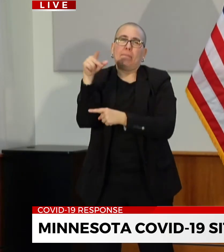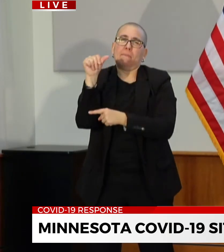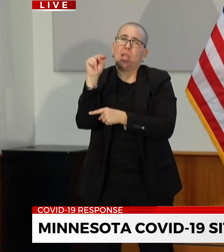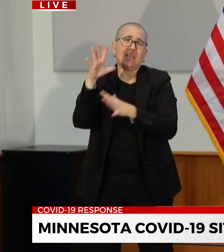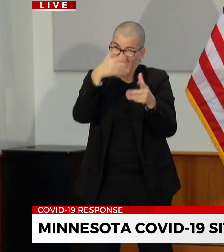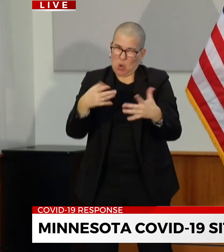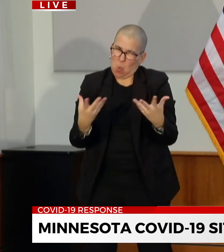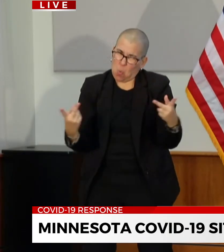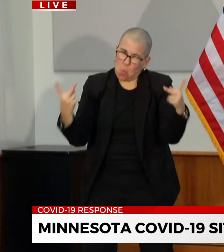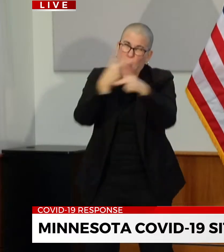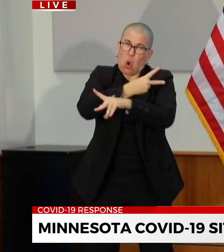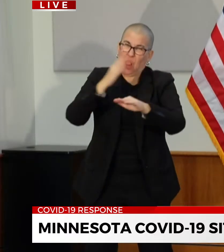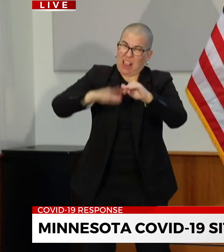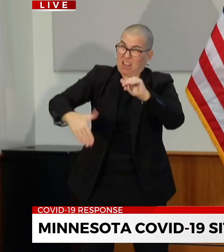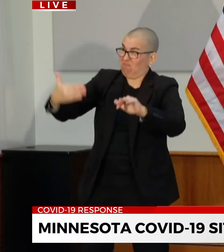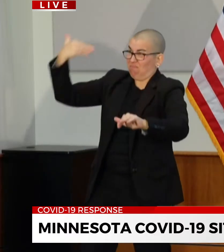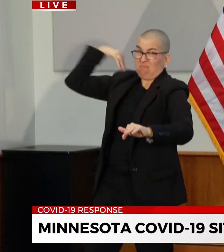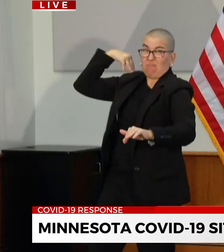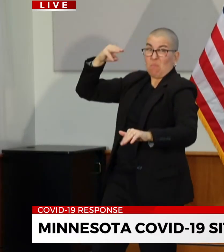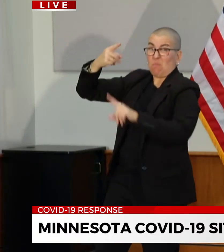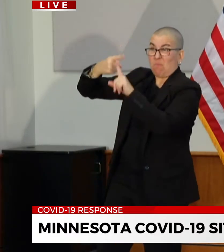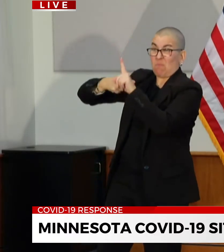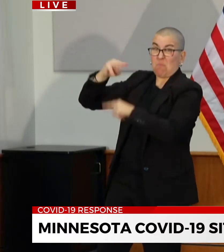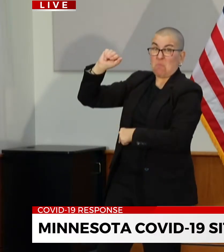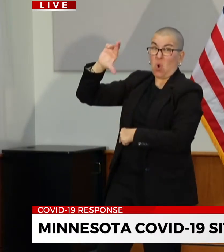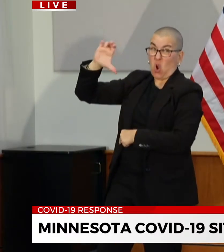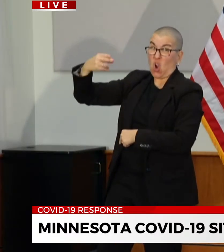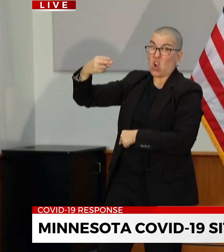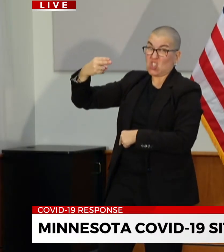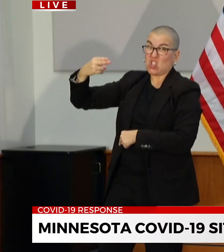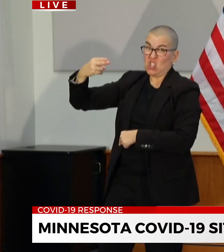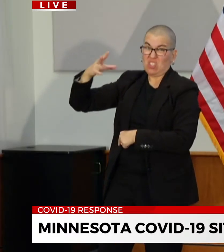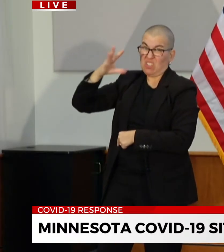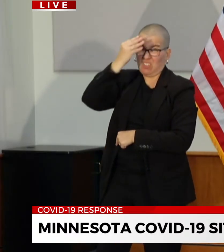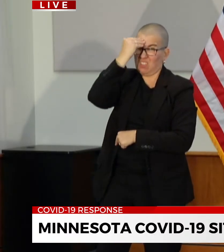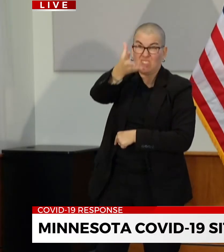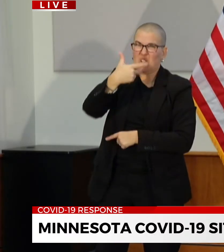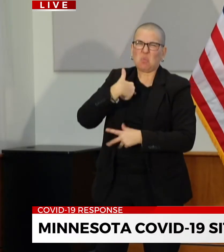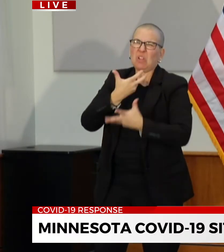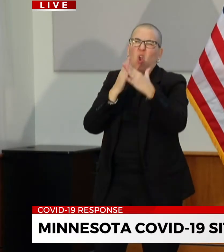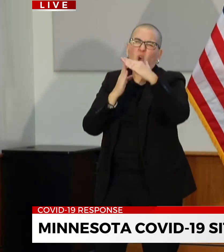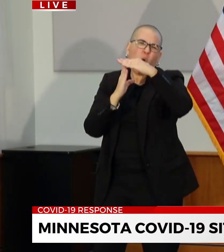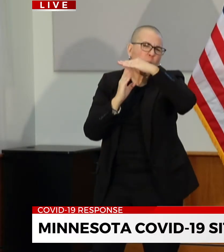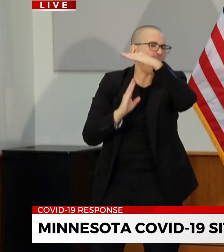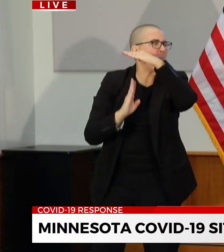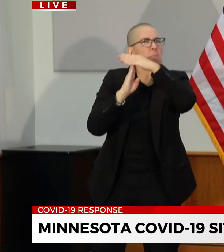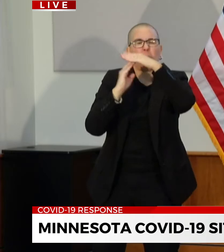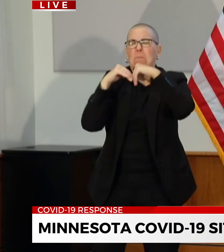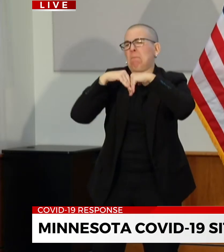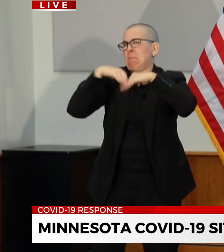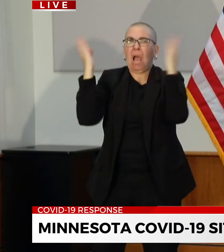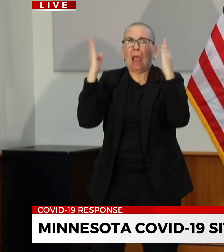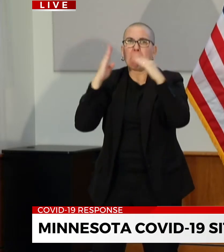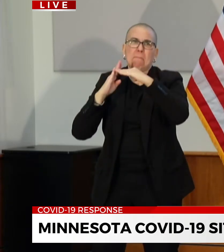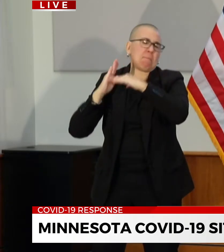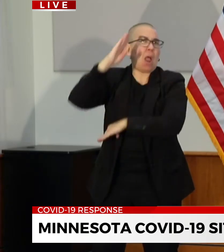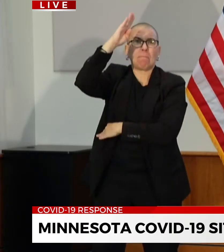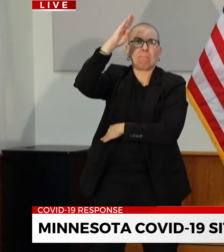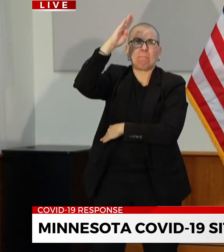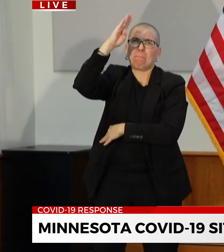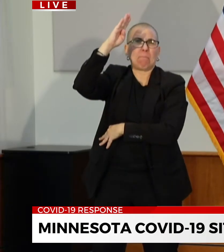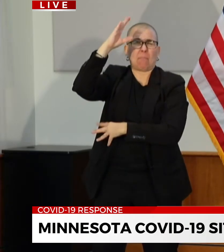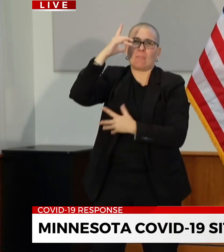spot we've been in, and that's what the data tells us. That we are certainly looking for signs of promise. We're certainly looking